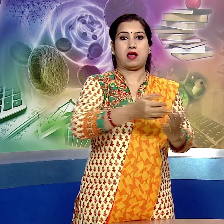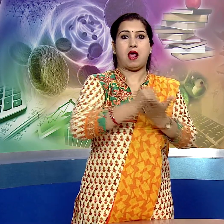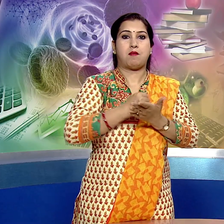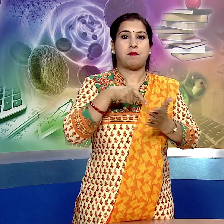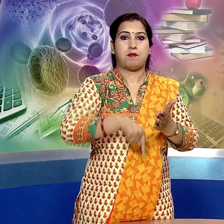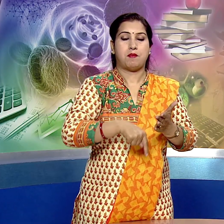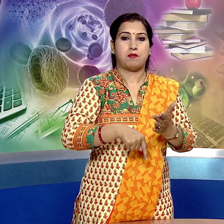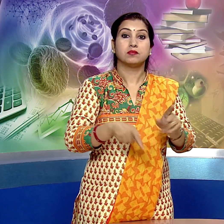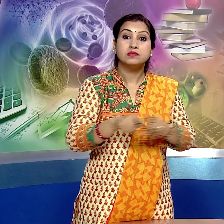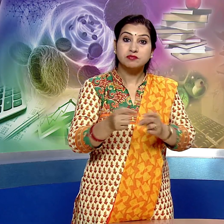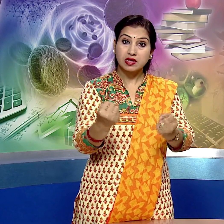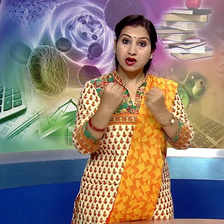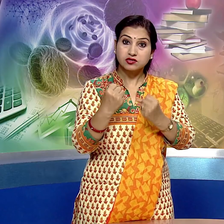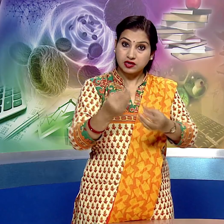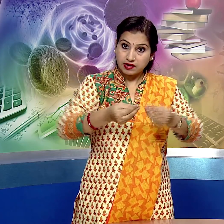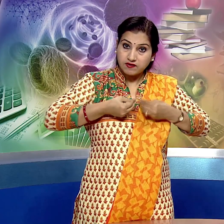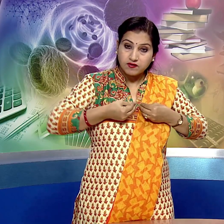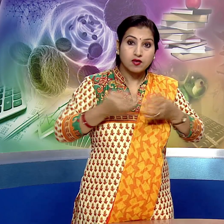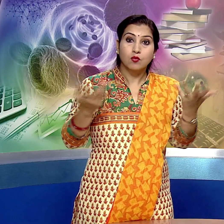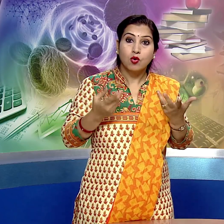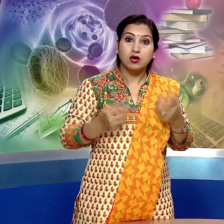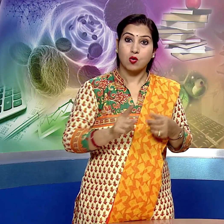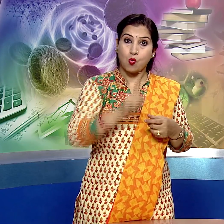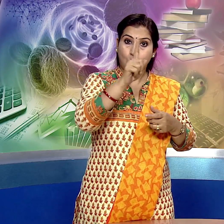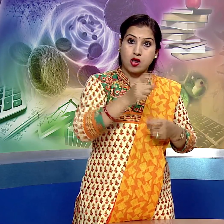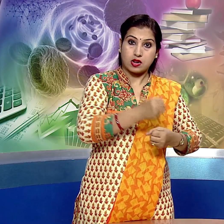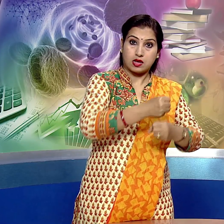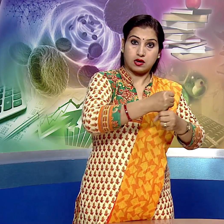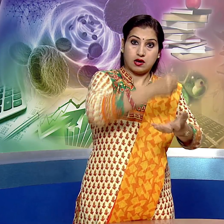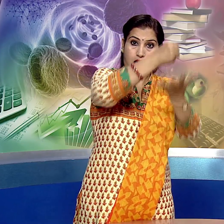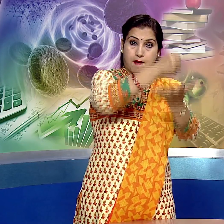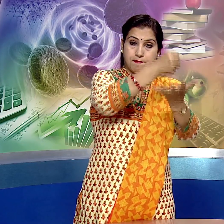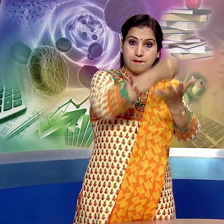It provides energy, like 1 gram of protein